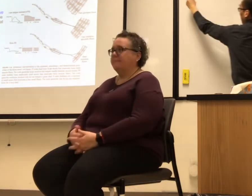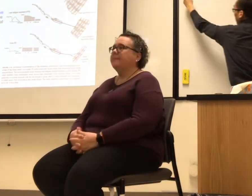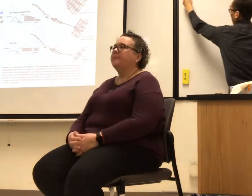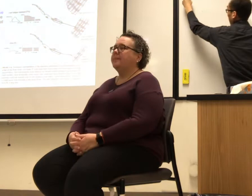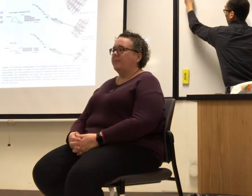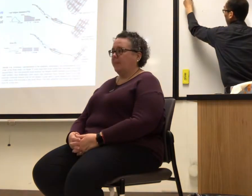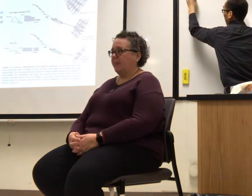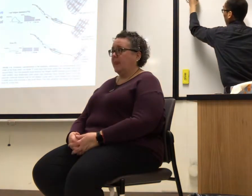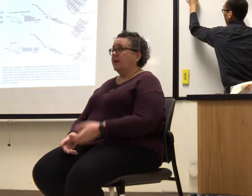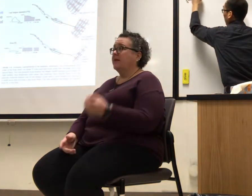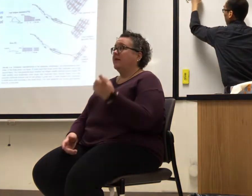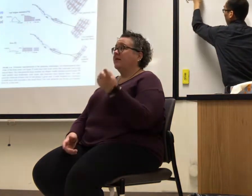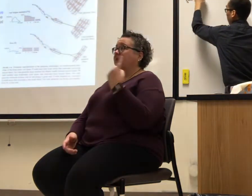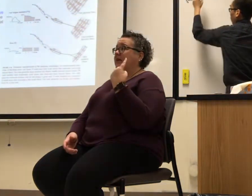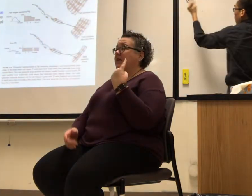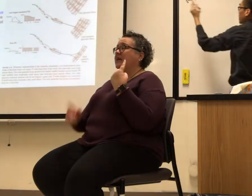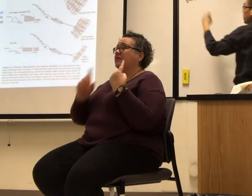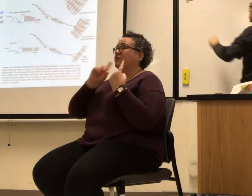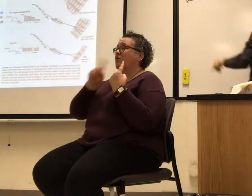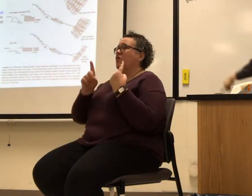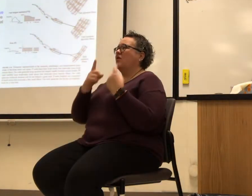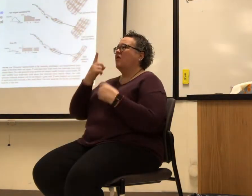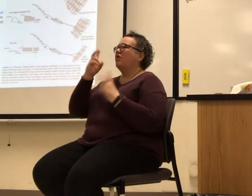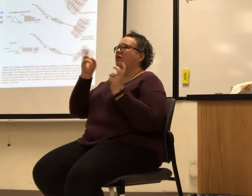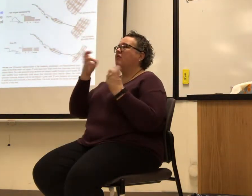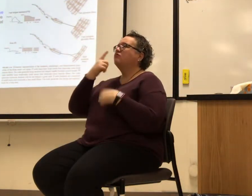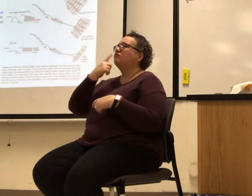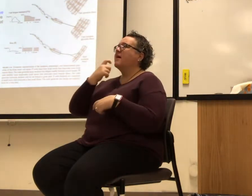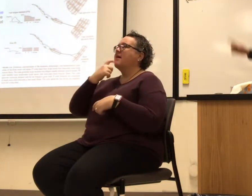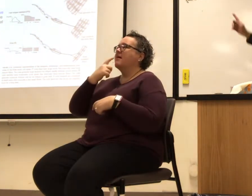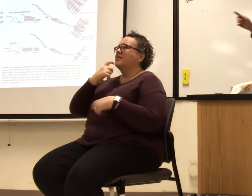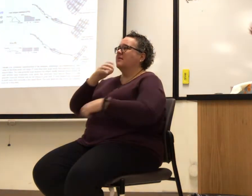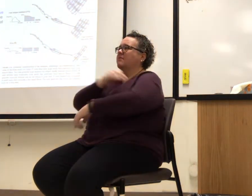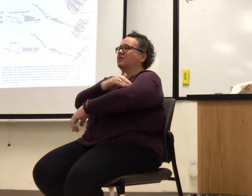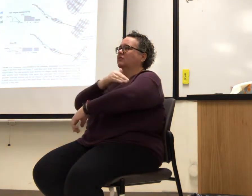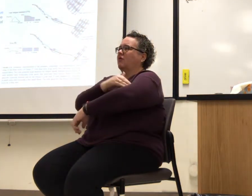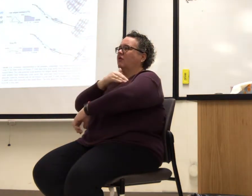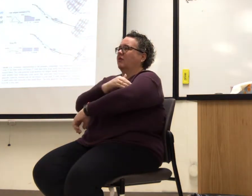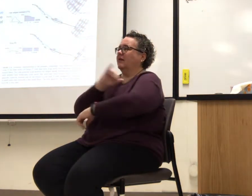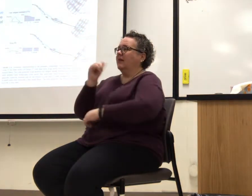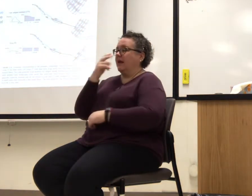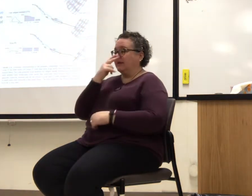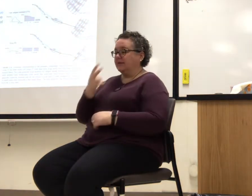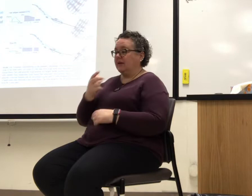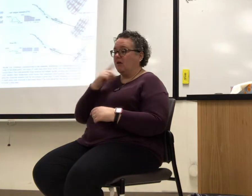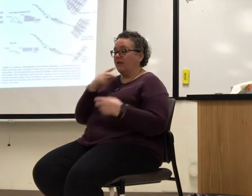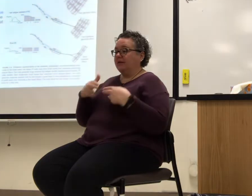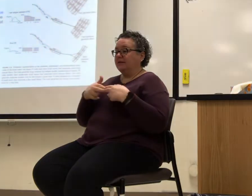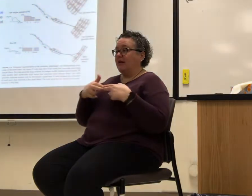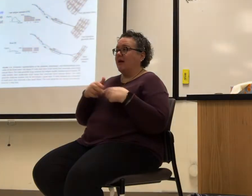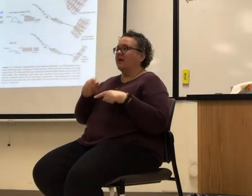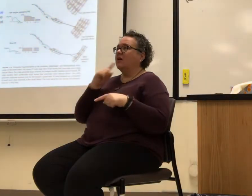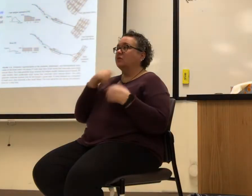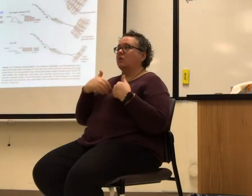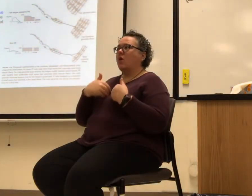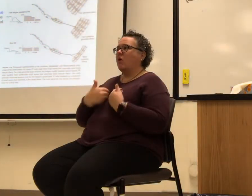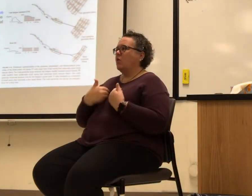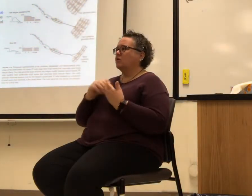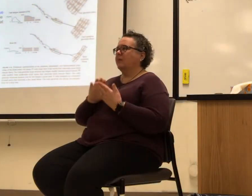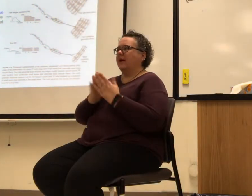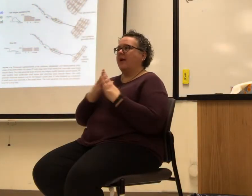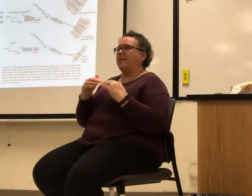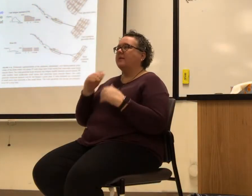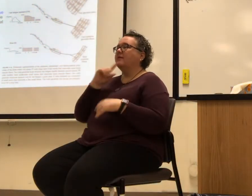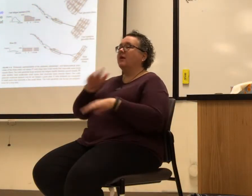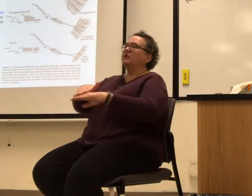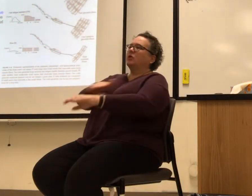These would be, you know, the red muscle. Muscle with these, like I say on the slide, they're slow to fatigue and they're